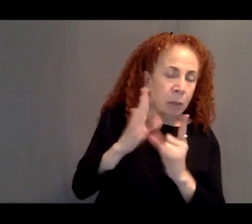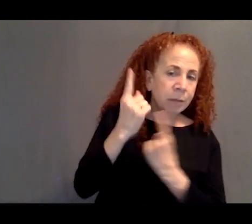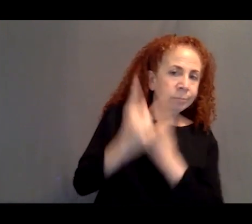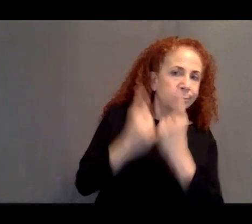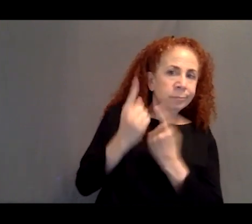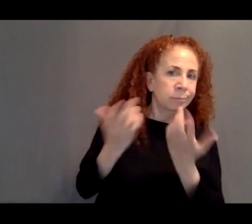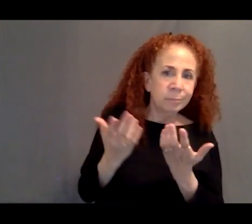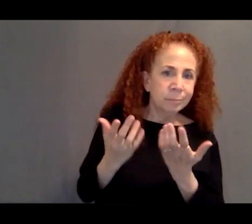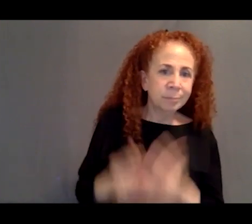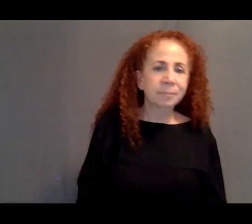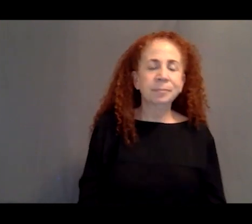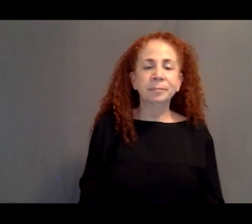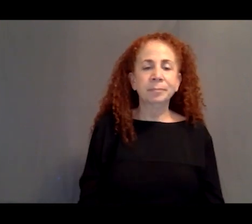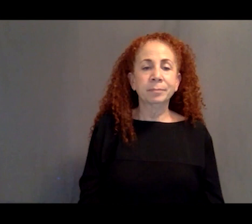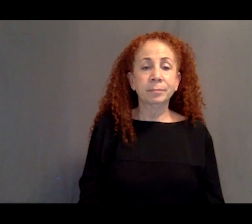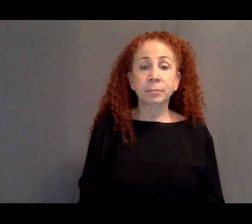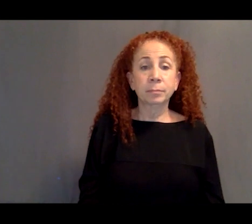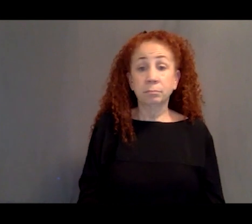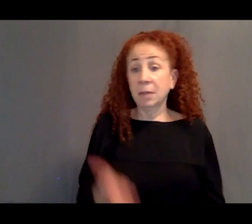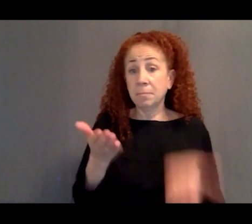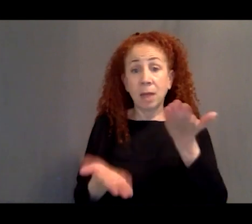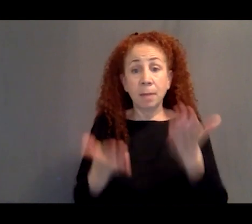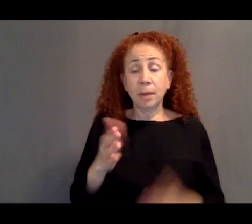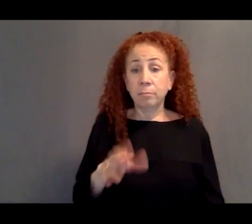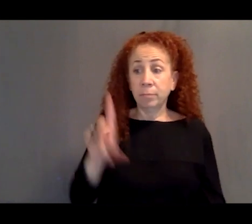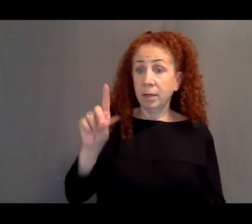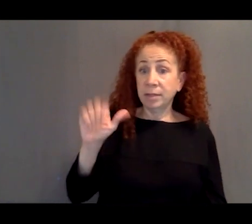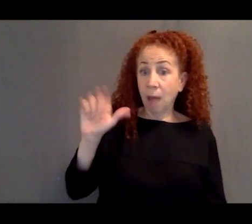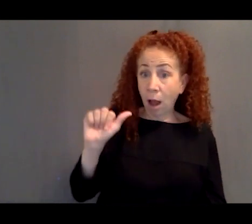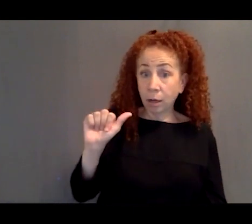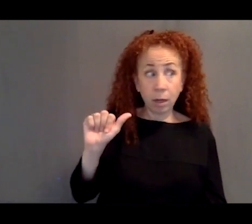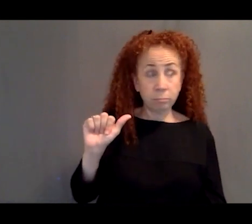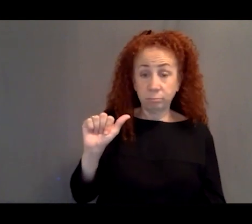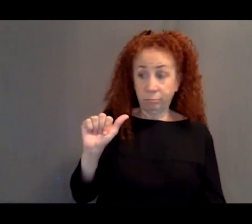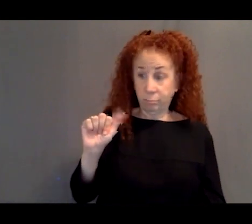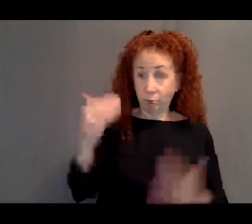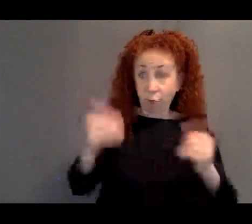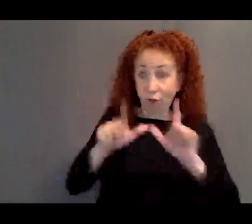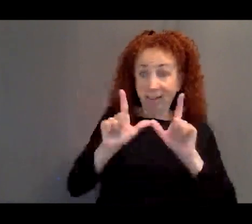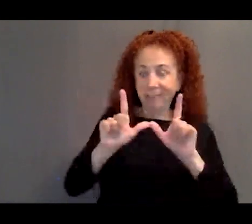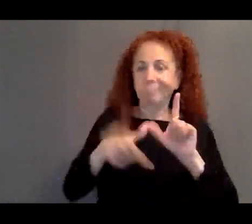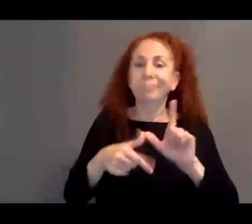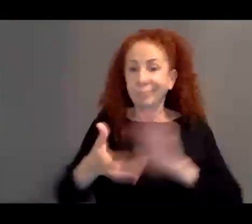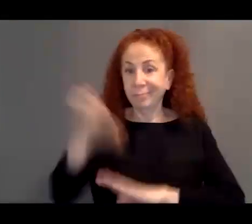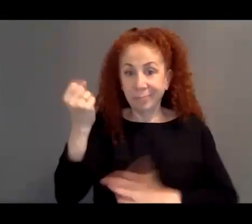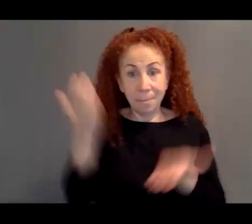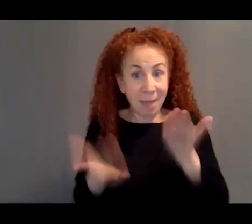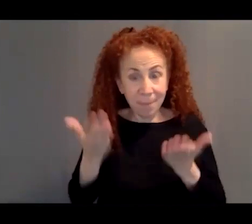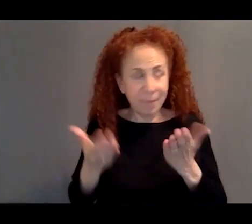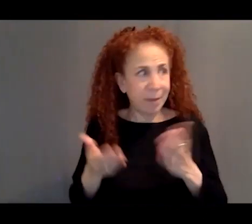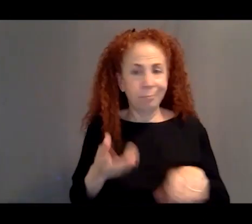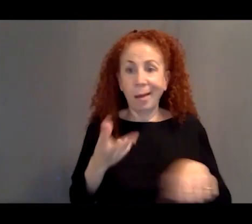date could be the day of the expiration of their current DACA. It's terminated